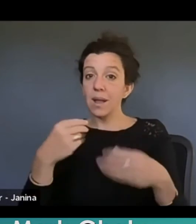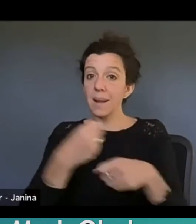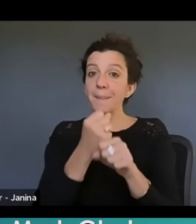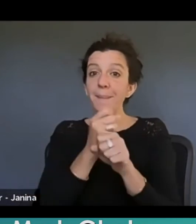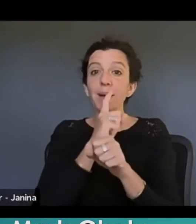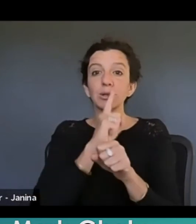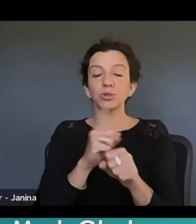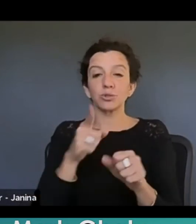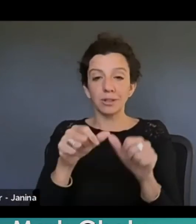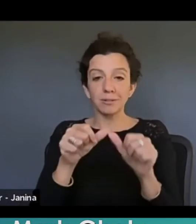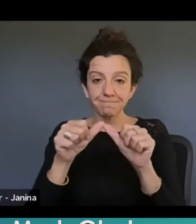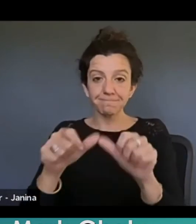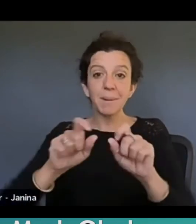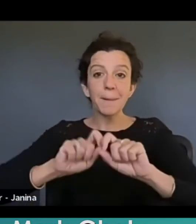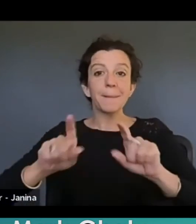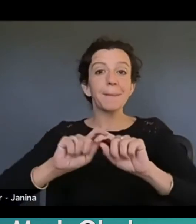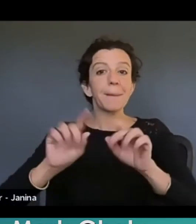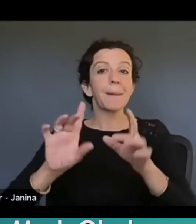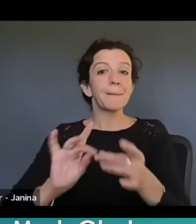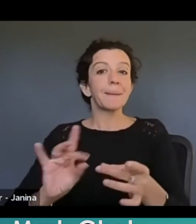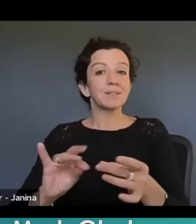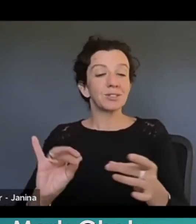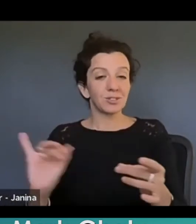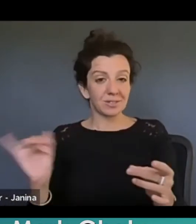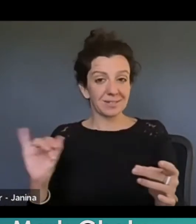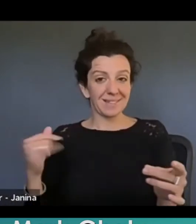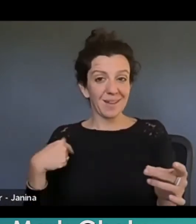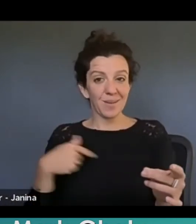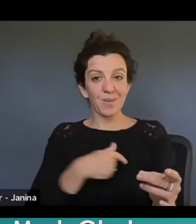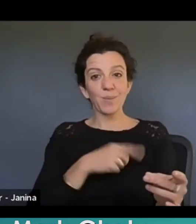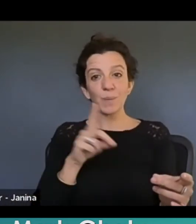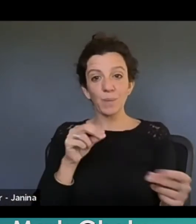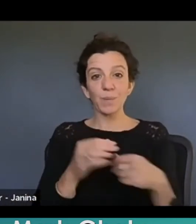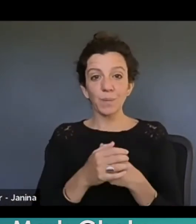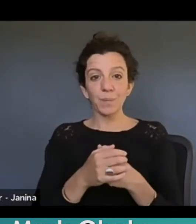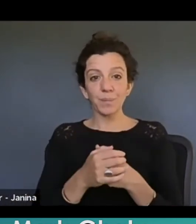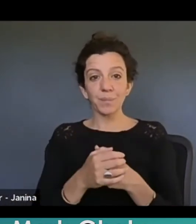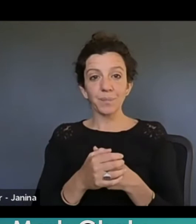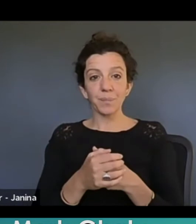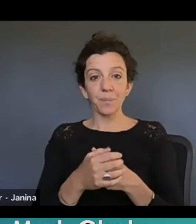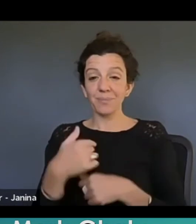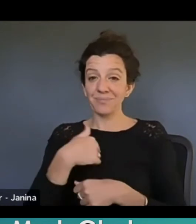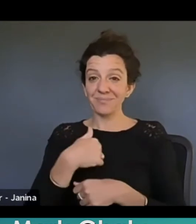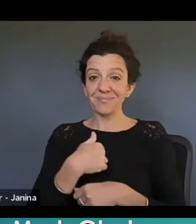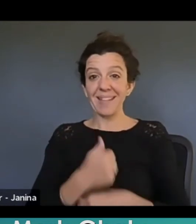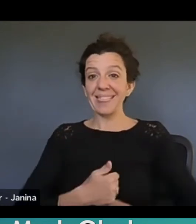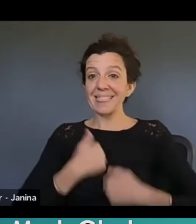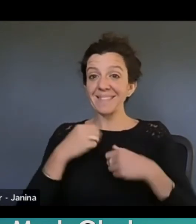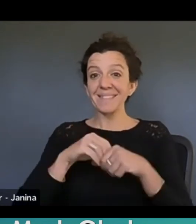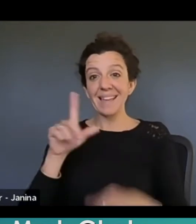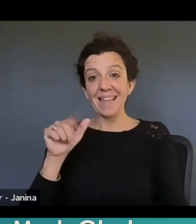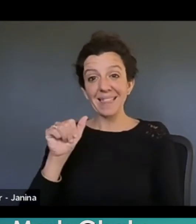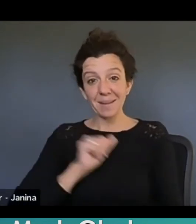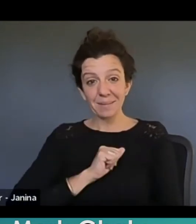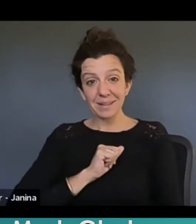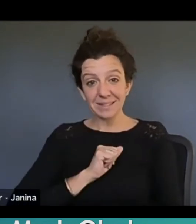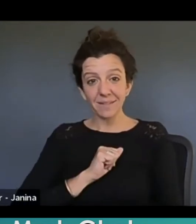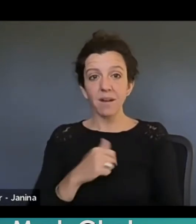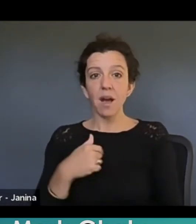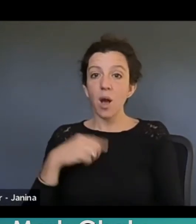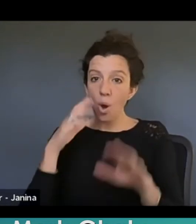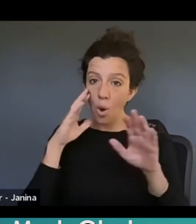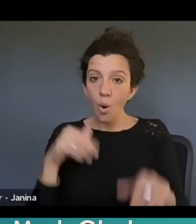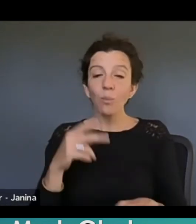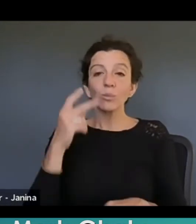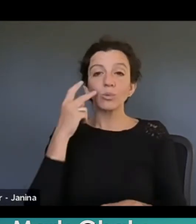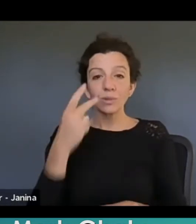certainly, as an individual, as frankly a resident of Los Angeles County, hope to see that